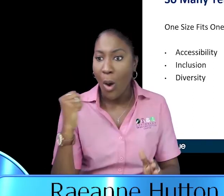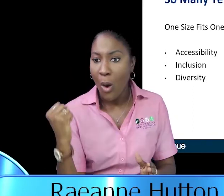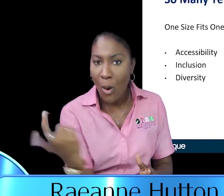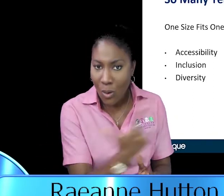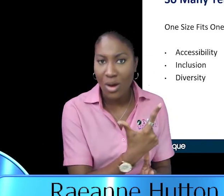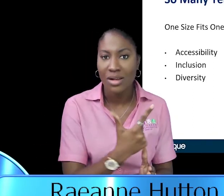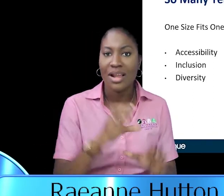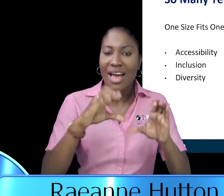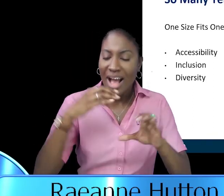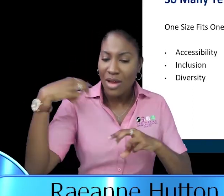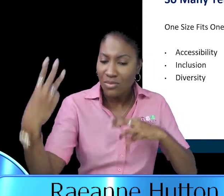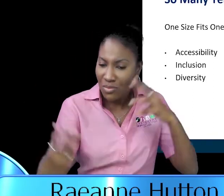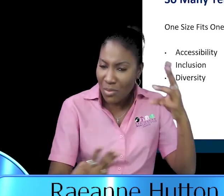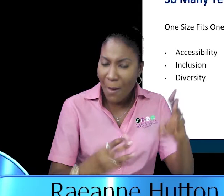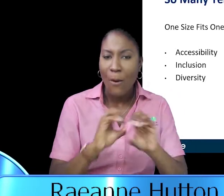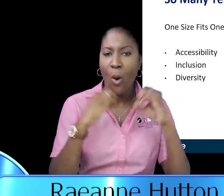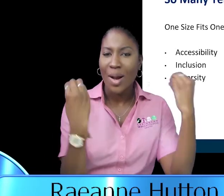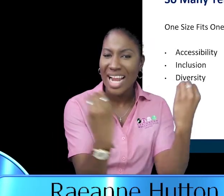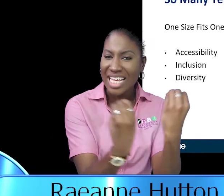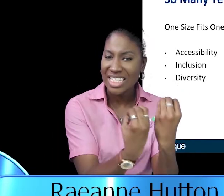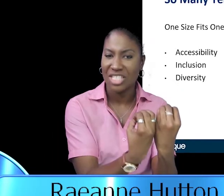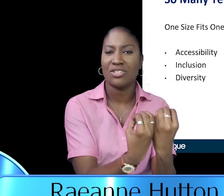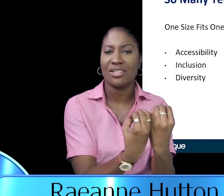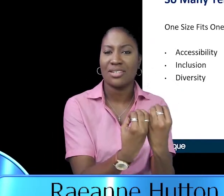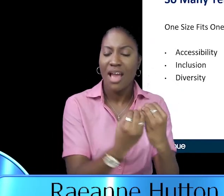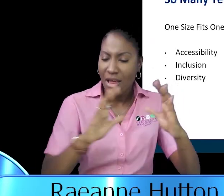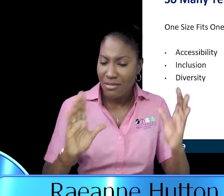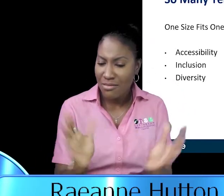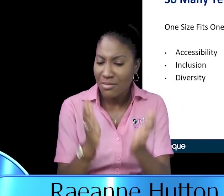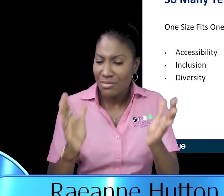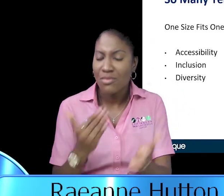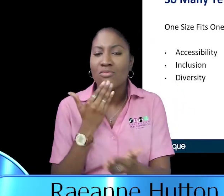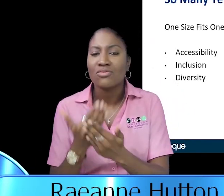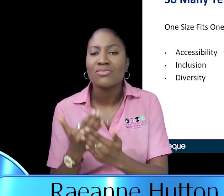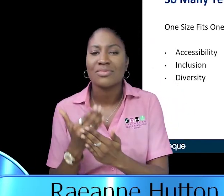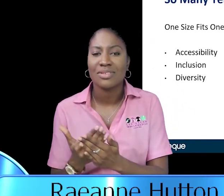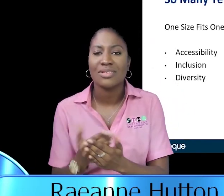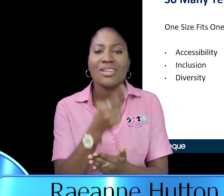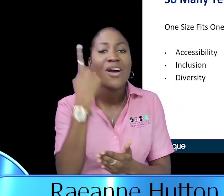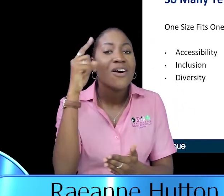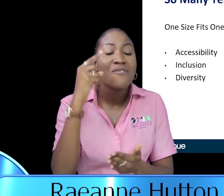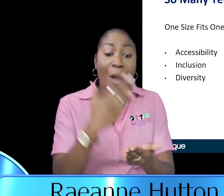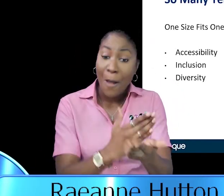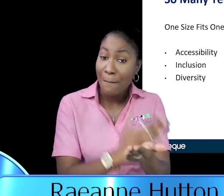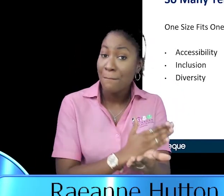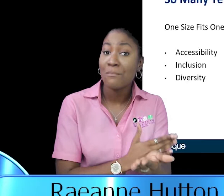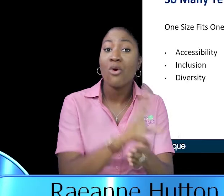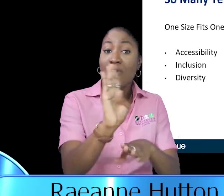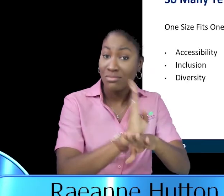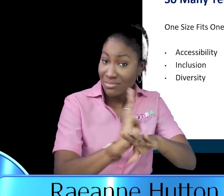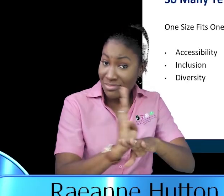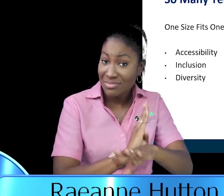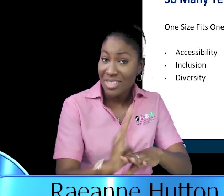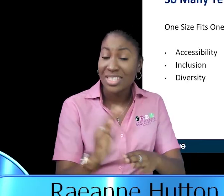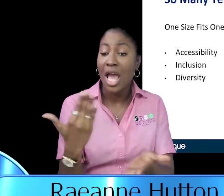into to your organization and treat them well. and it will improve your overall product